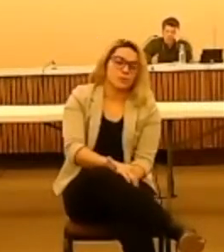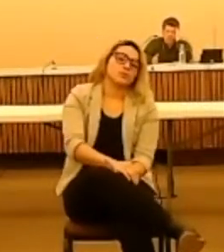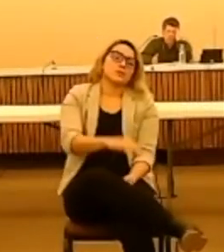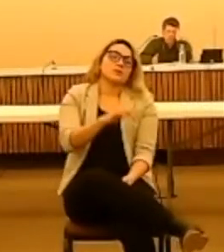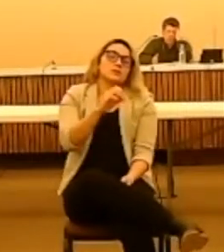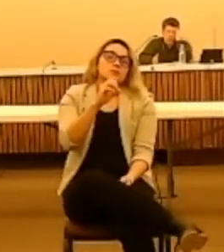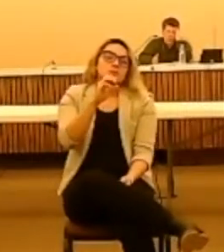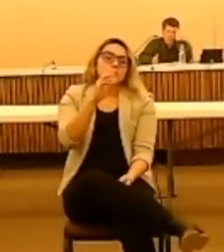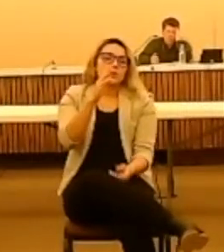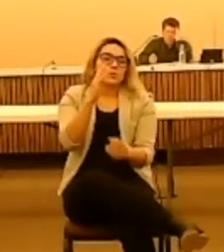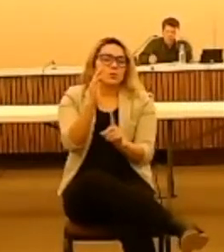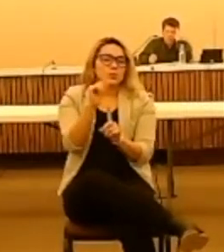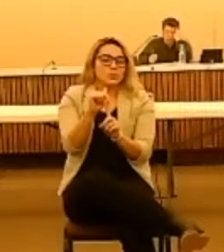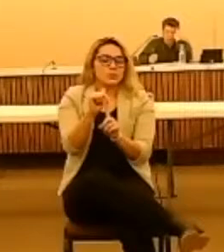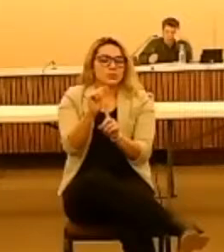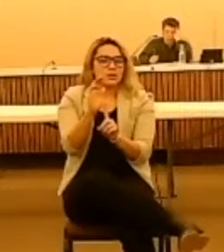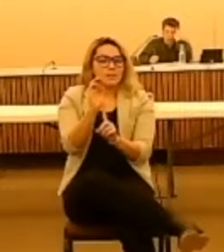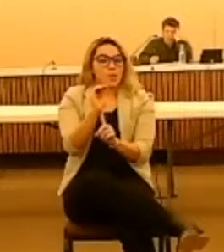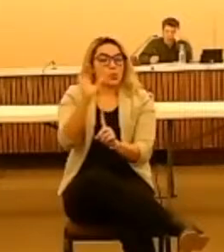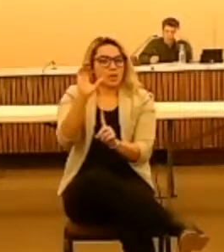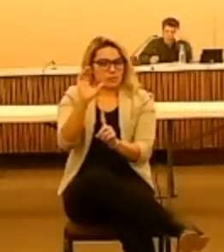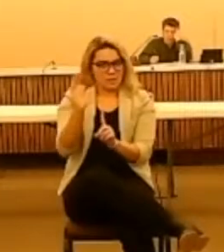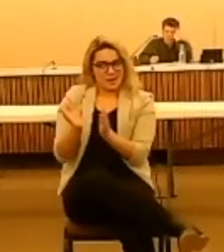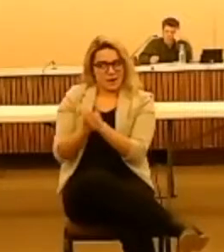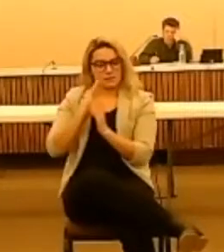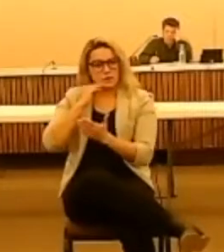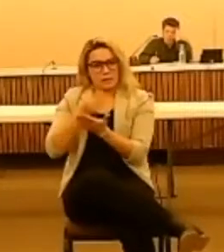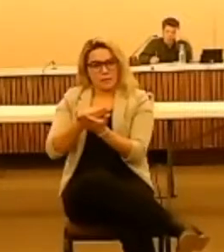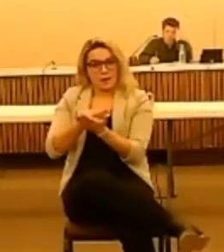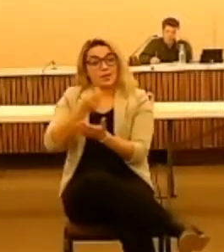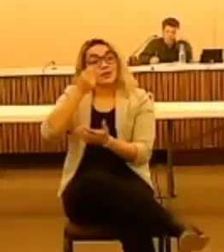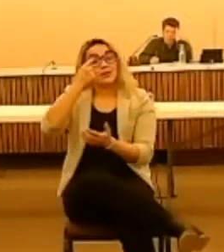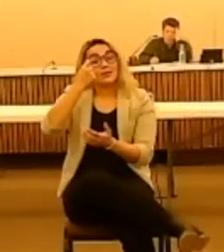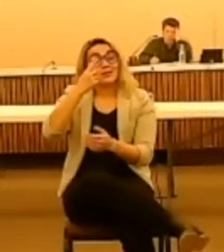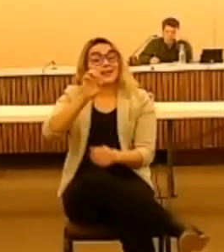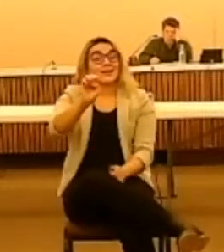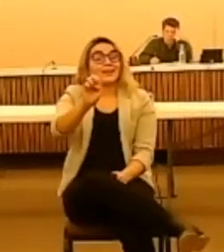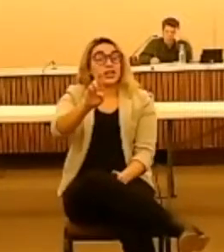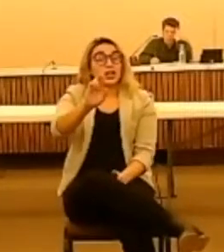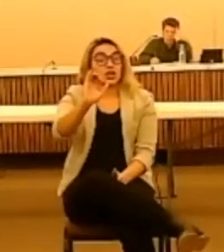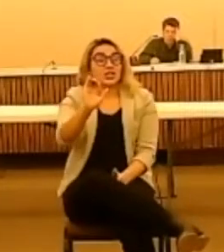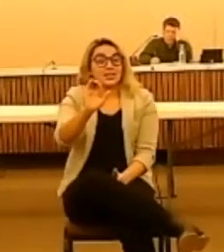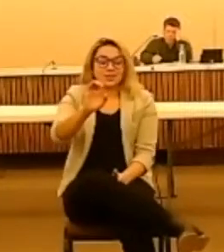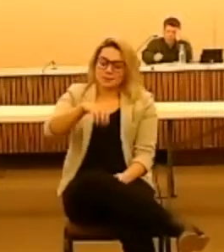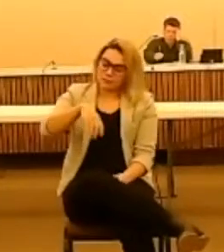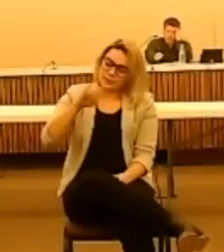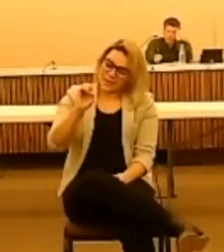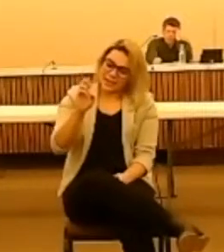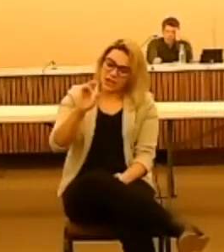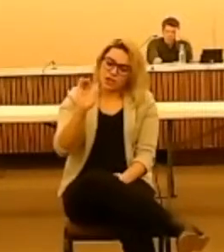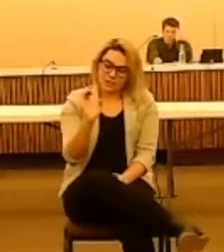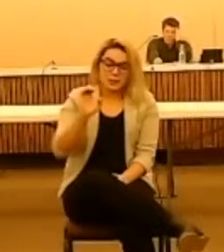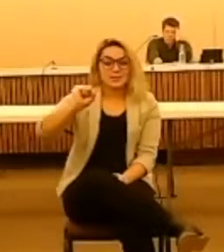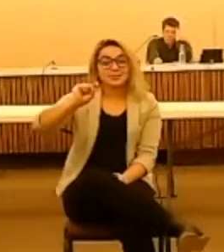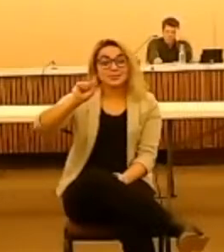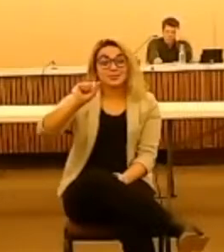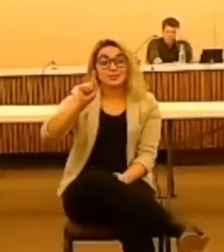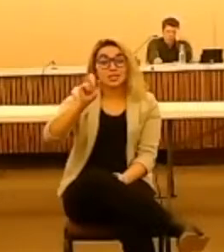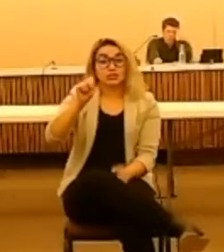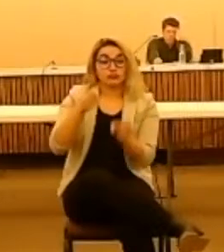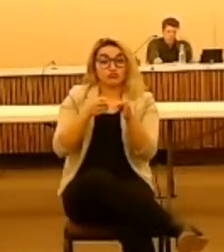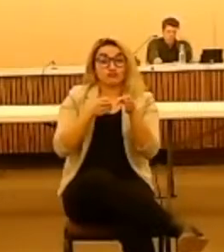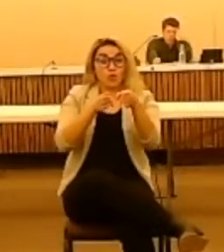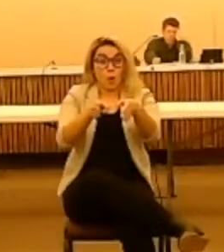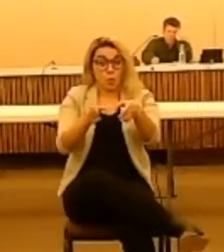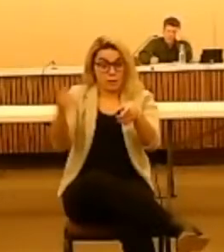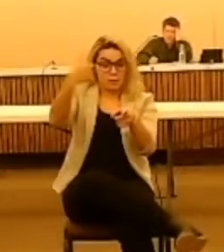of it, it's just the county, but where it crosses Erie Station Road, which is a state road, and where it intersects with Jefferson, which is also